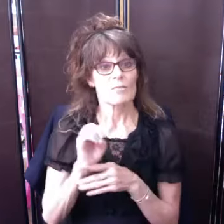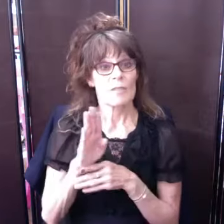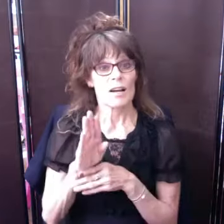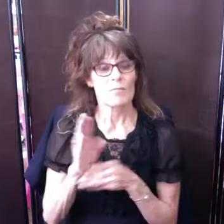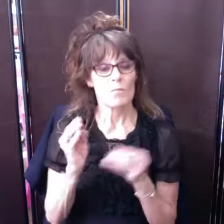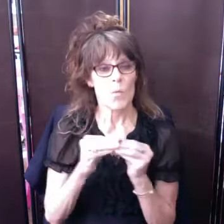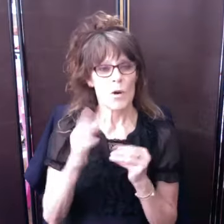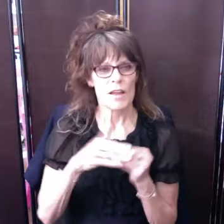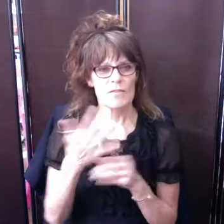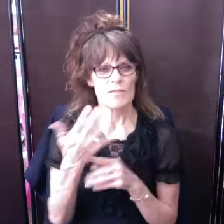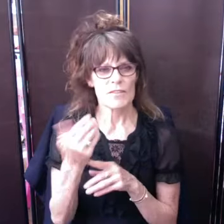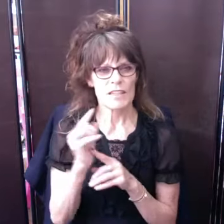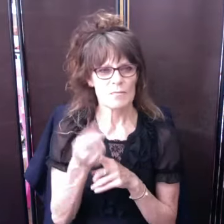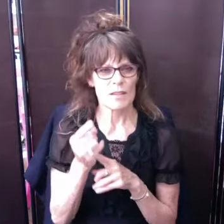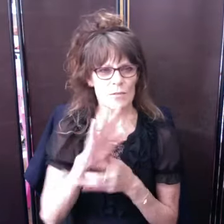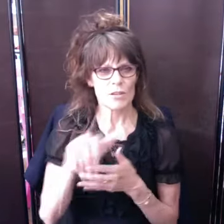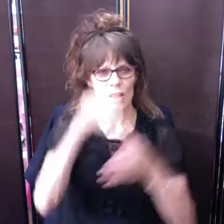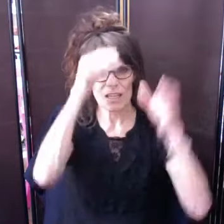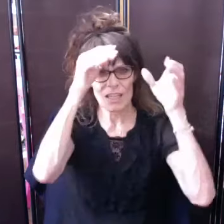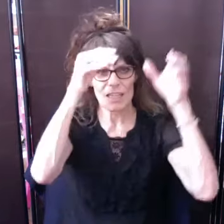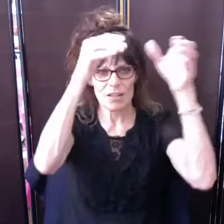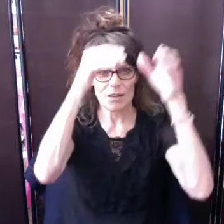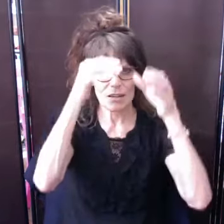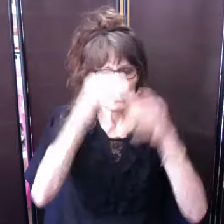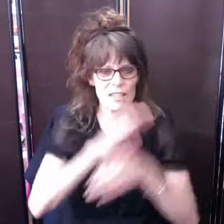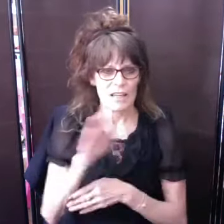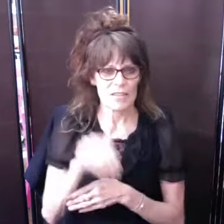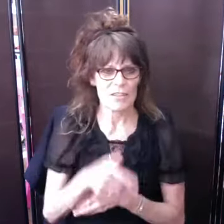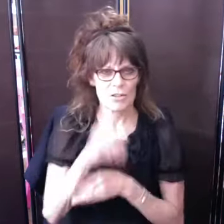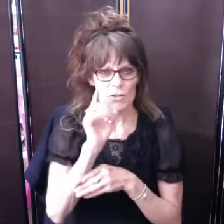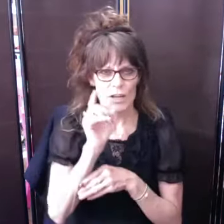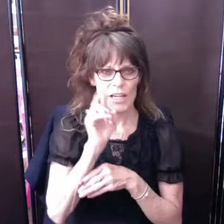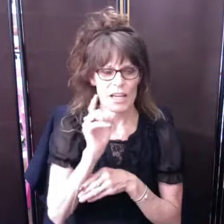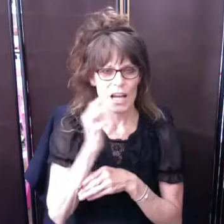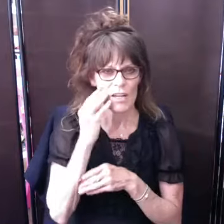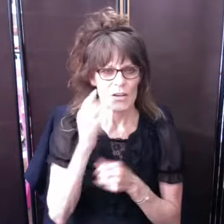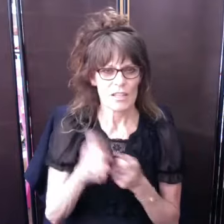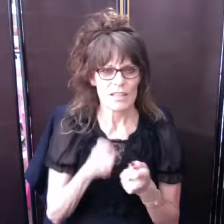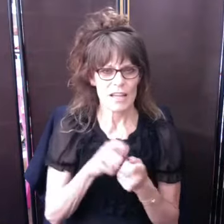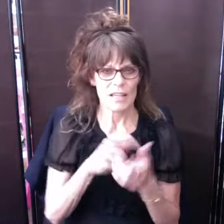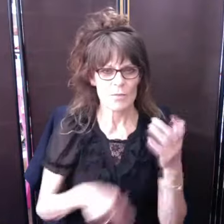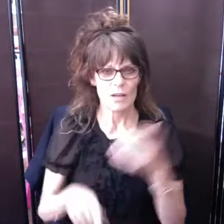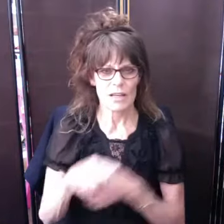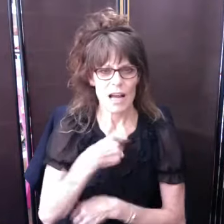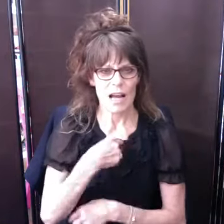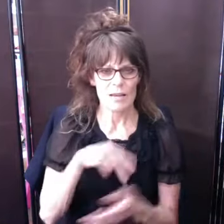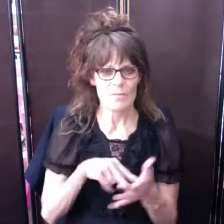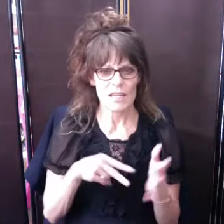about ego anyway, but I can tell you it happened, and every drunk in the squares knows exactly what I mean. I found something that could